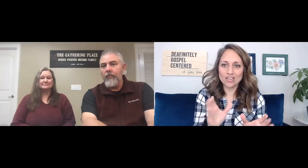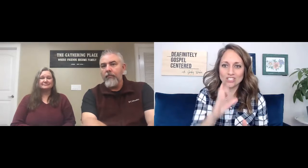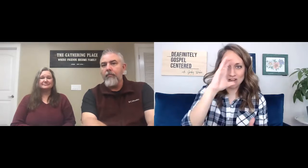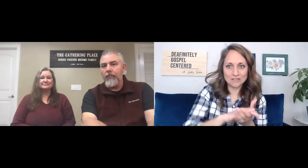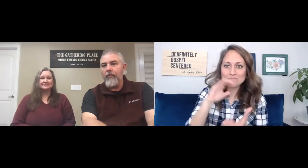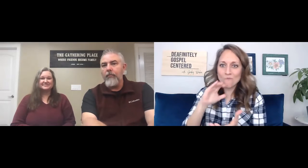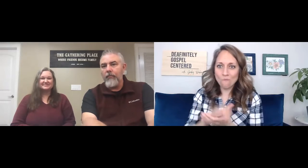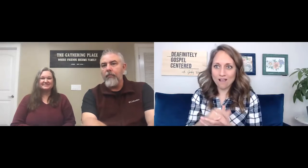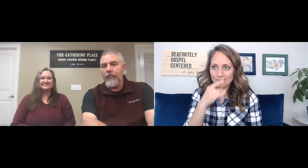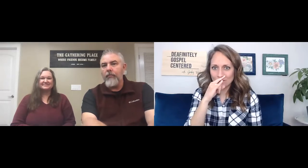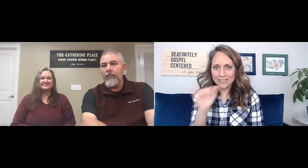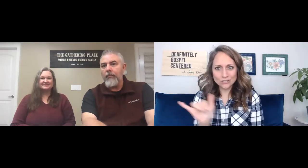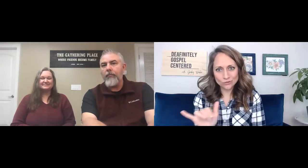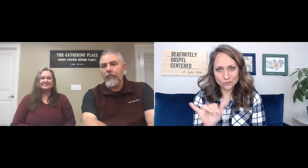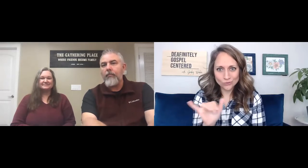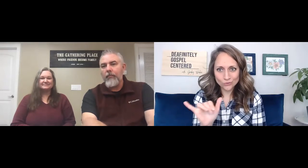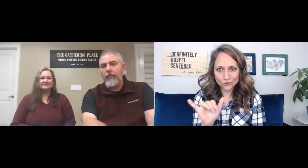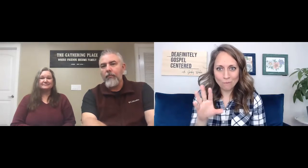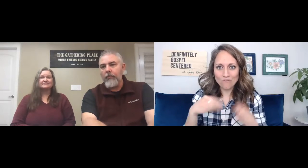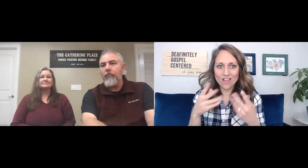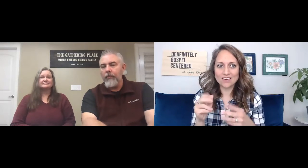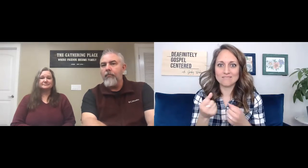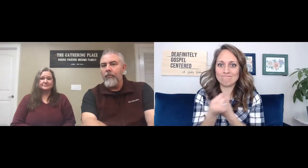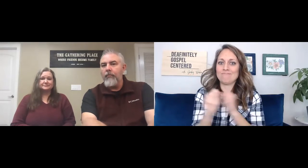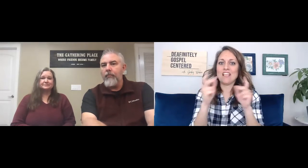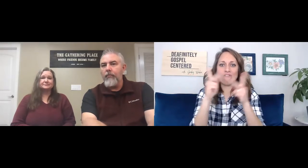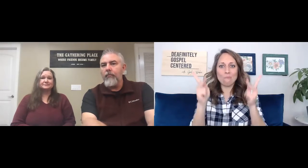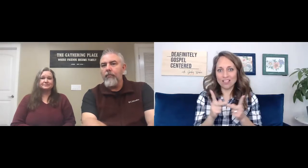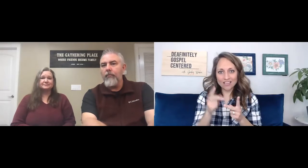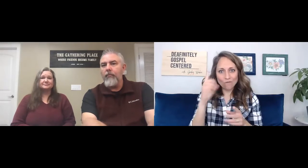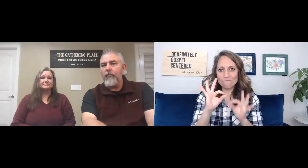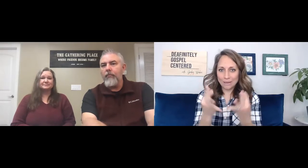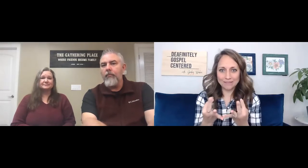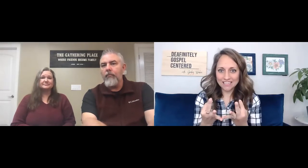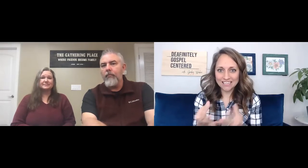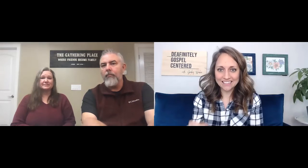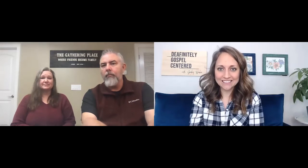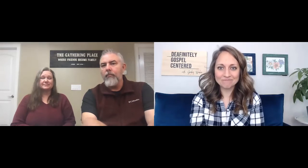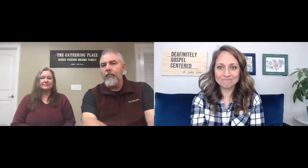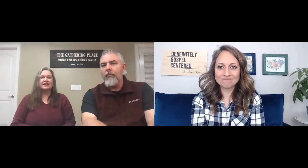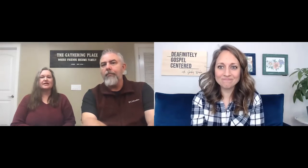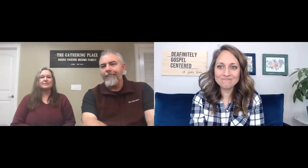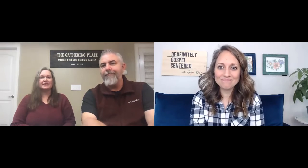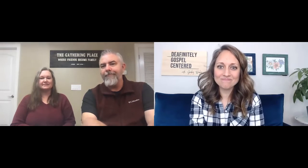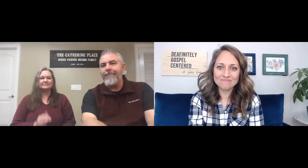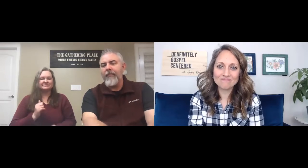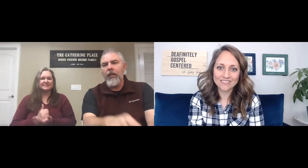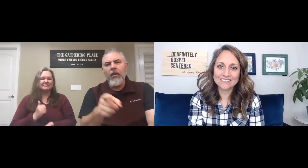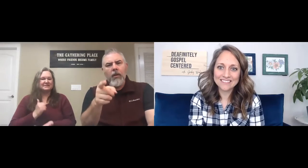enough. It's so important for husbands and wives to encourage each other, and the kiddos too, which makes it a safe place to raise a